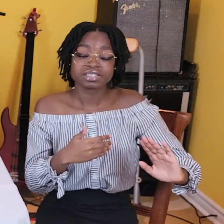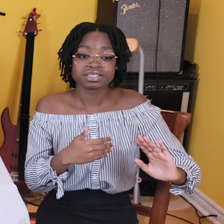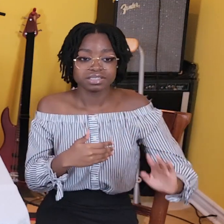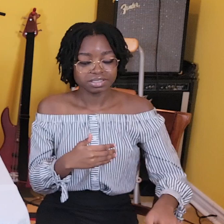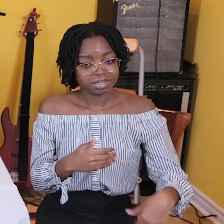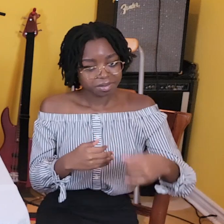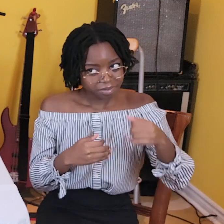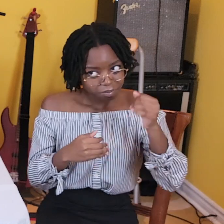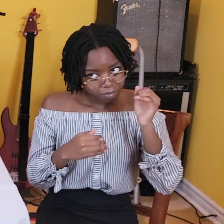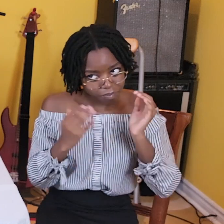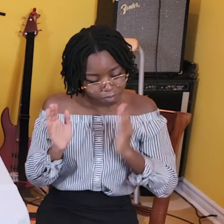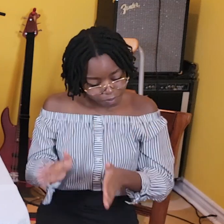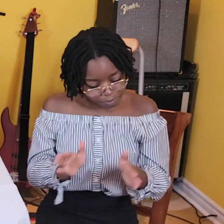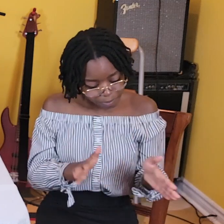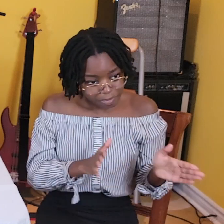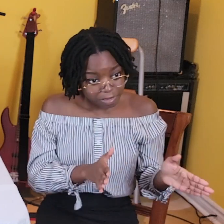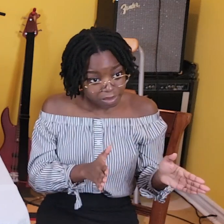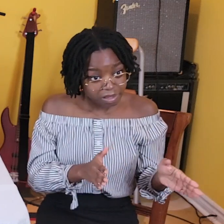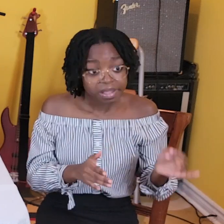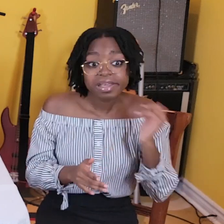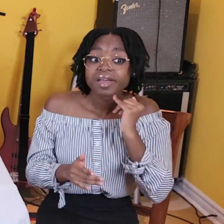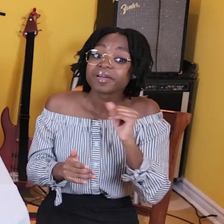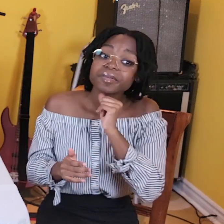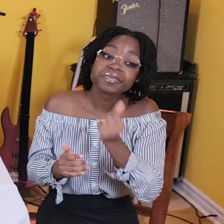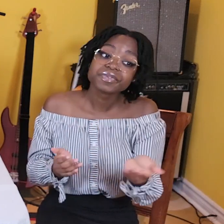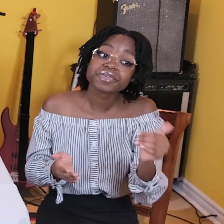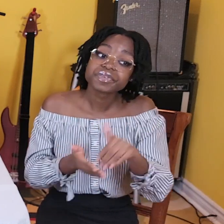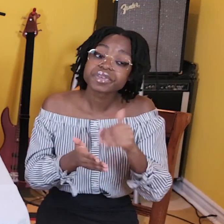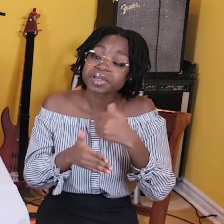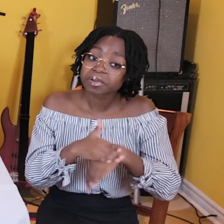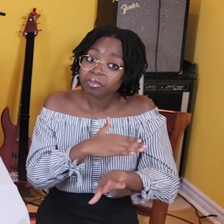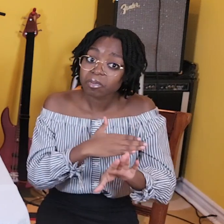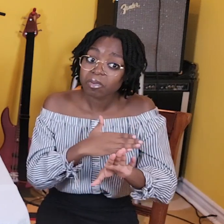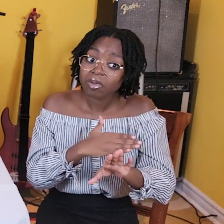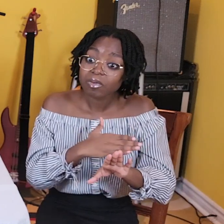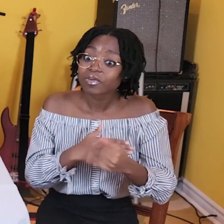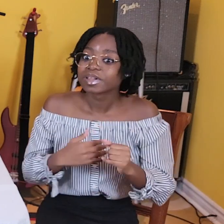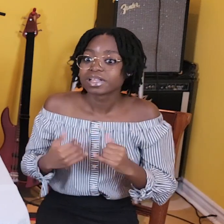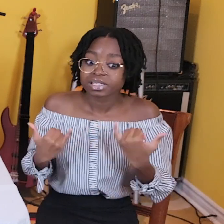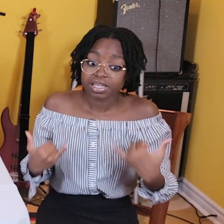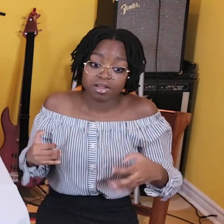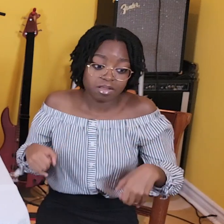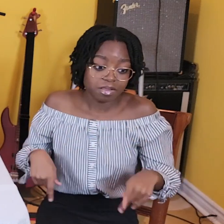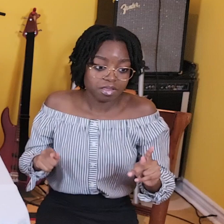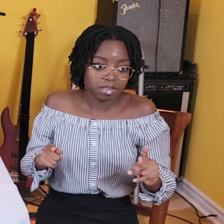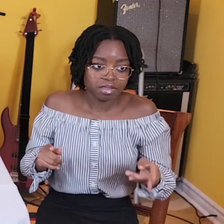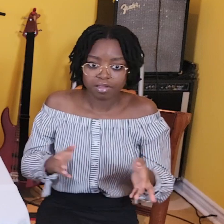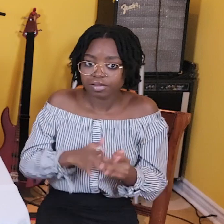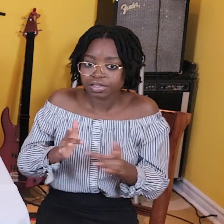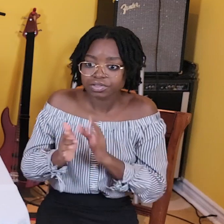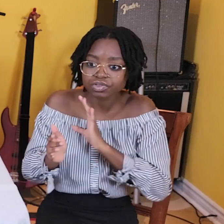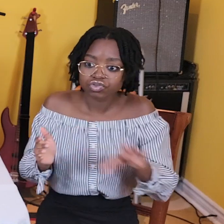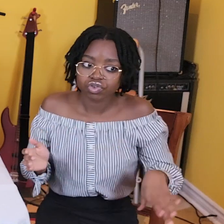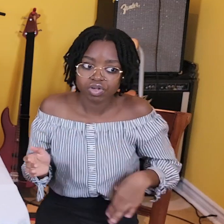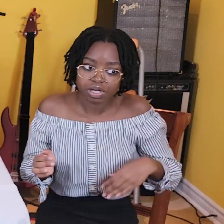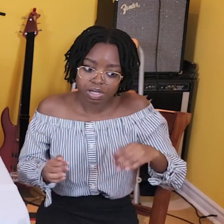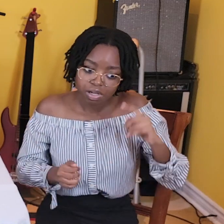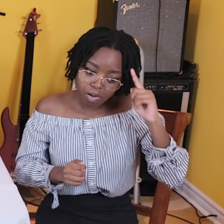born again, here is your opportunity. Jesus Christ, according to God's eternal